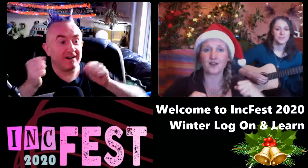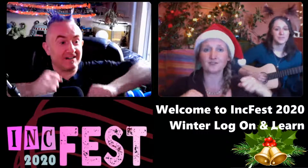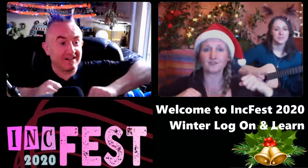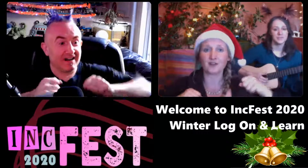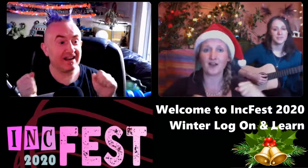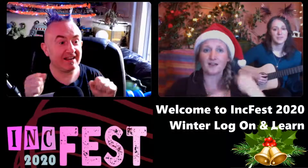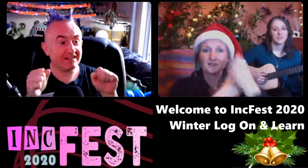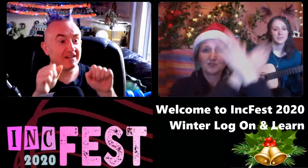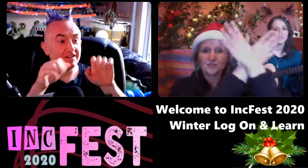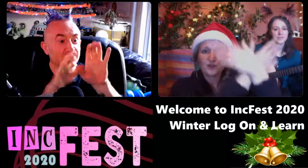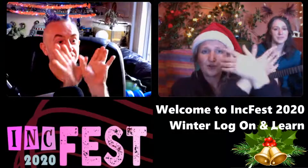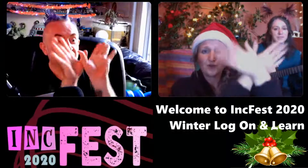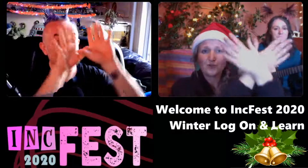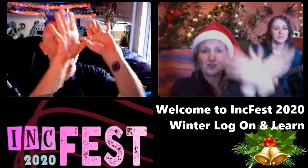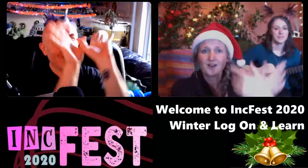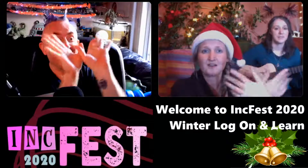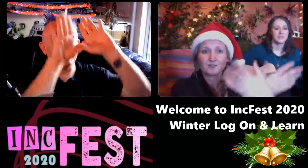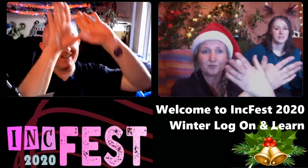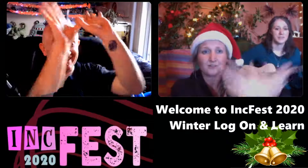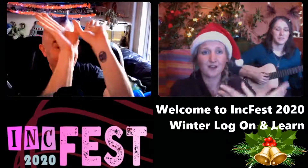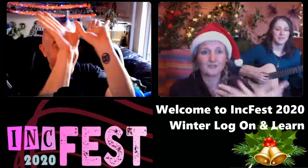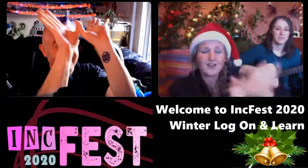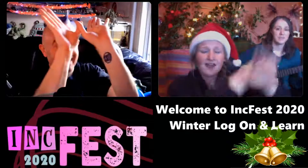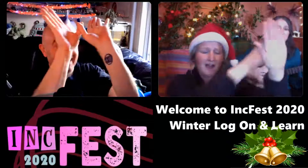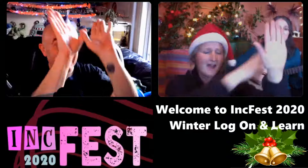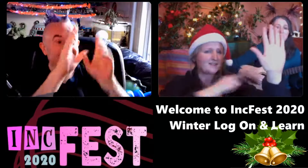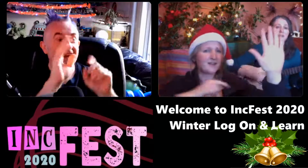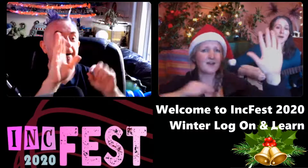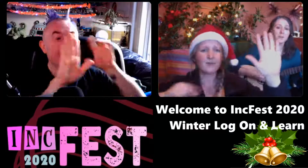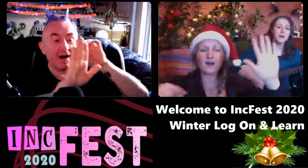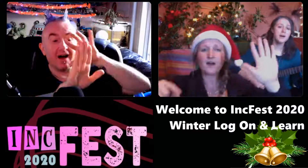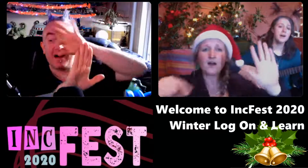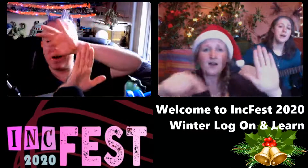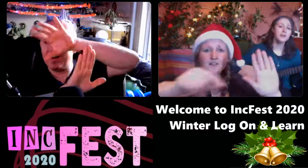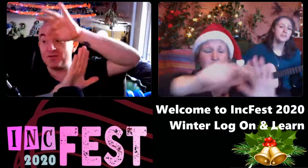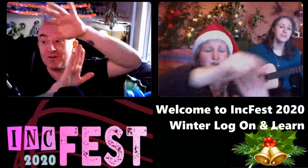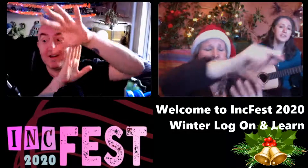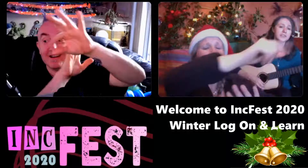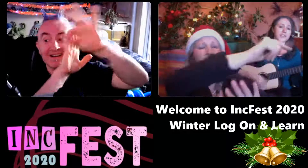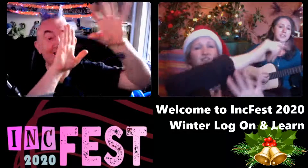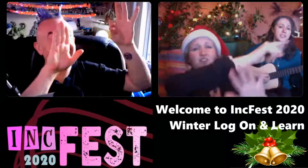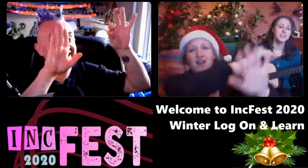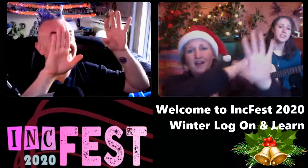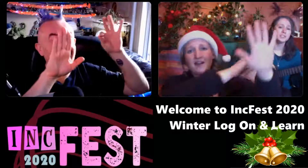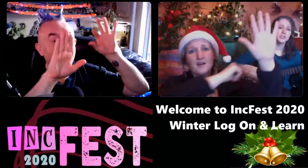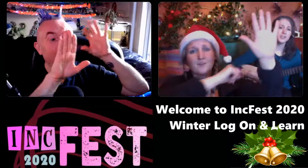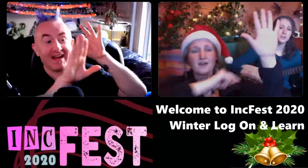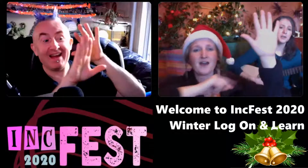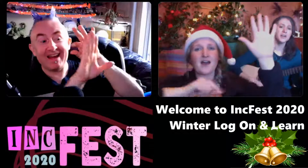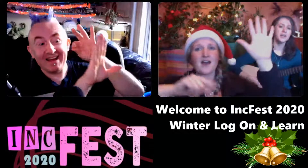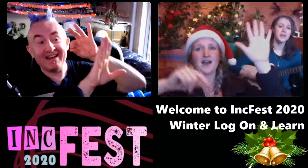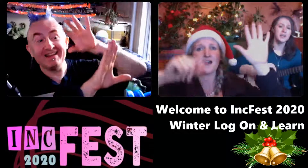French hens, 2 turtle doves, and a partridge in a pear